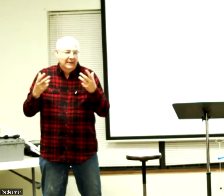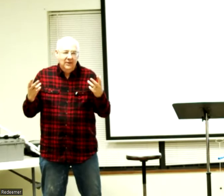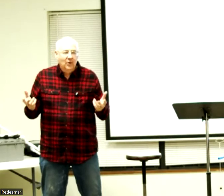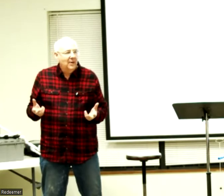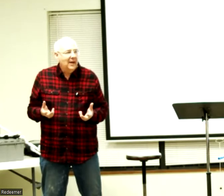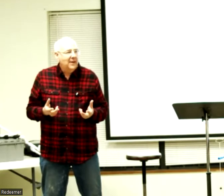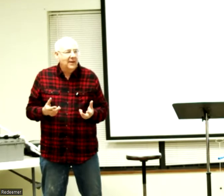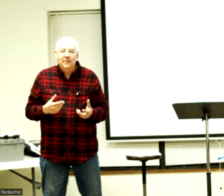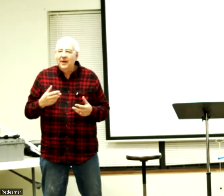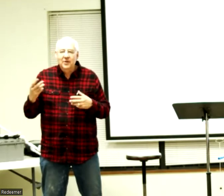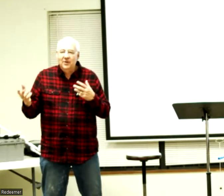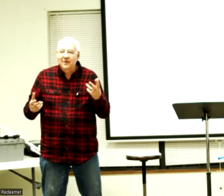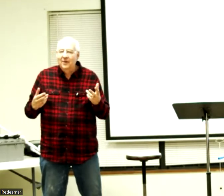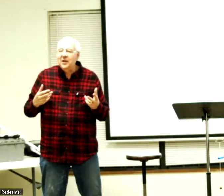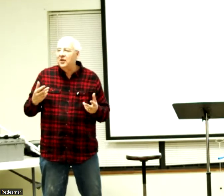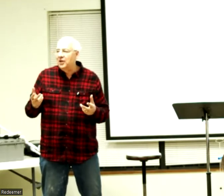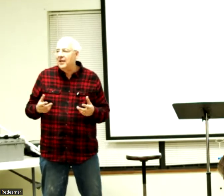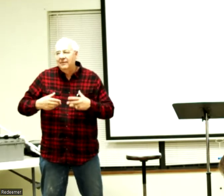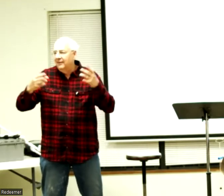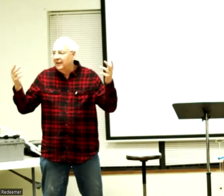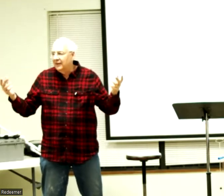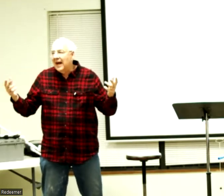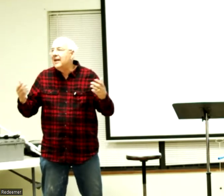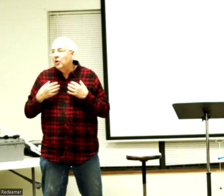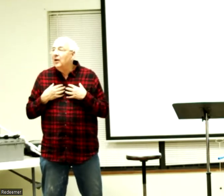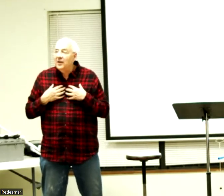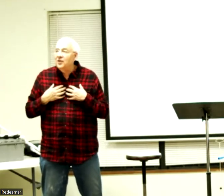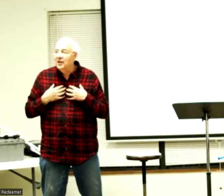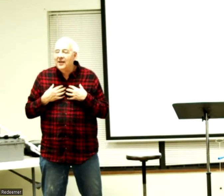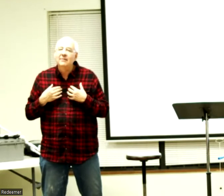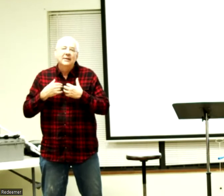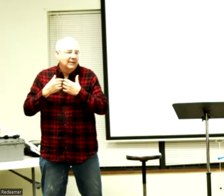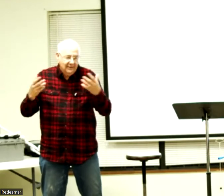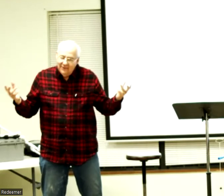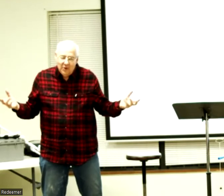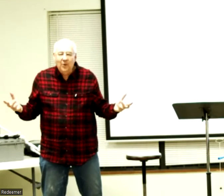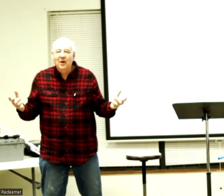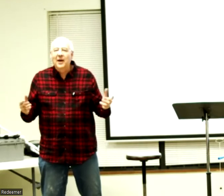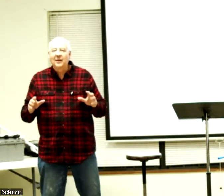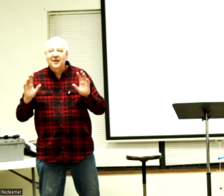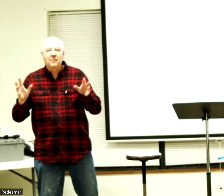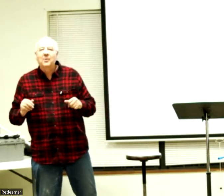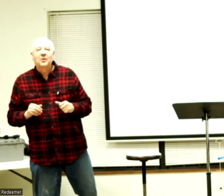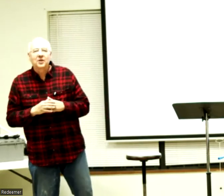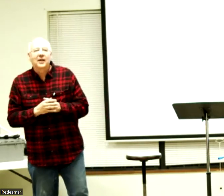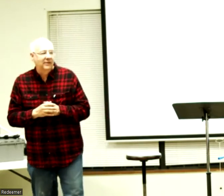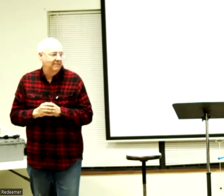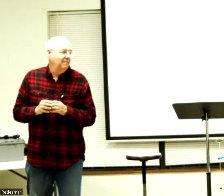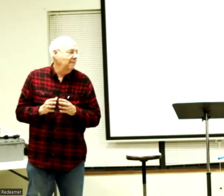Don't worry about being embarrassed or looking silly. I enjoy looking silly. Don't worry about it. The deaf people will just love it.